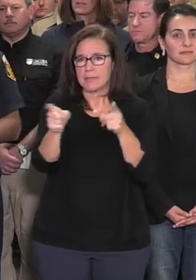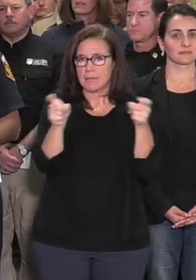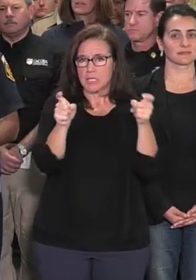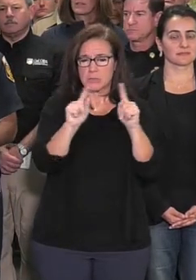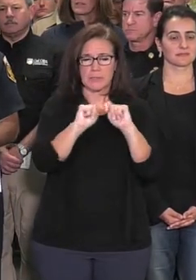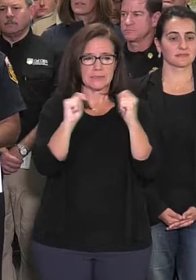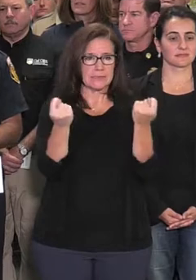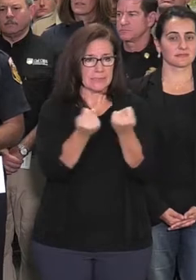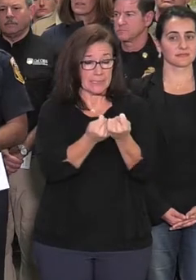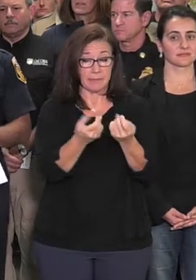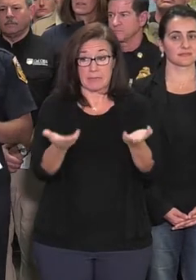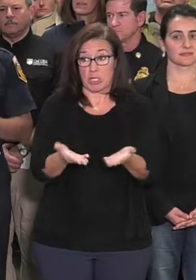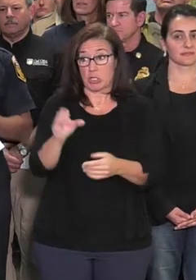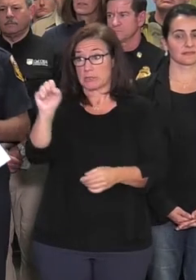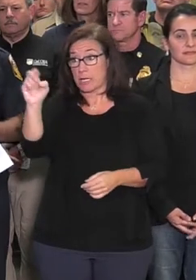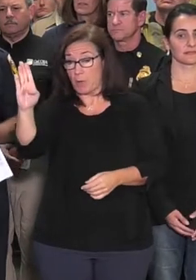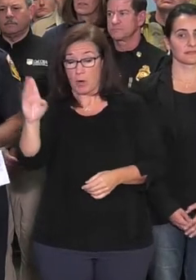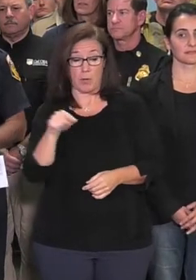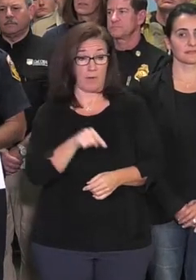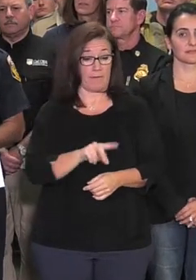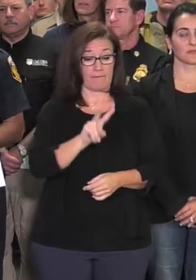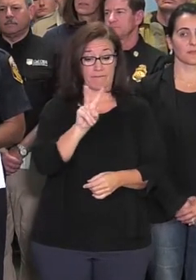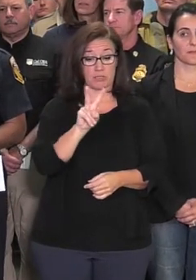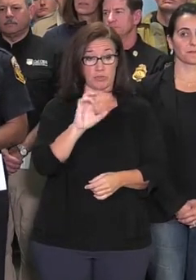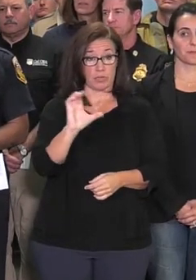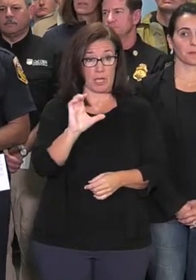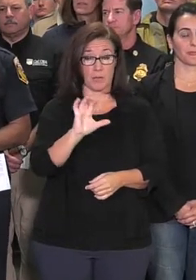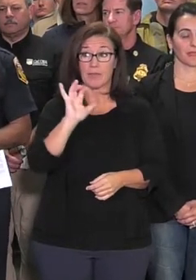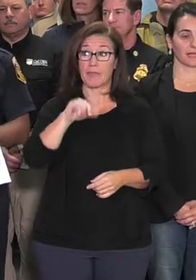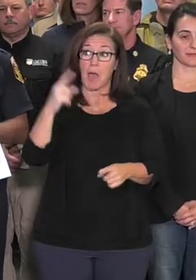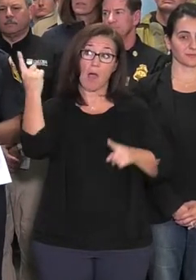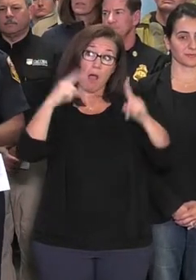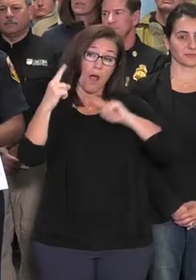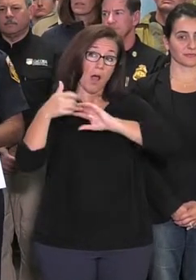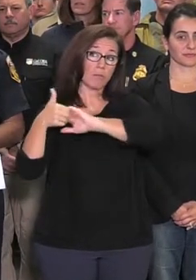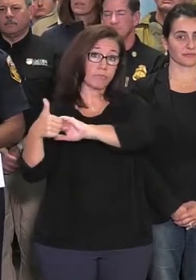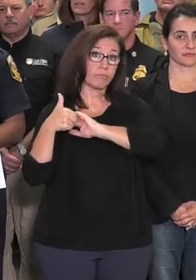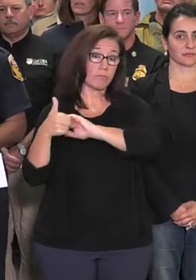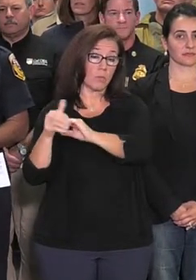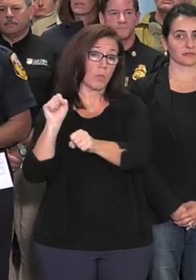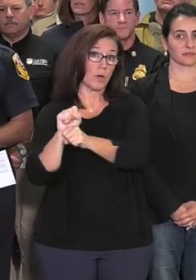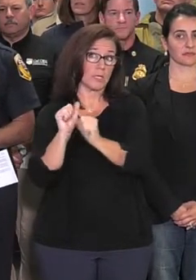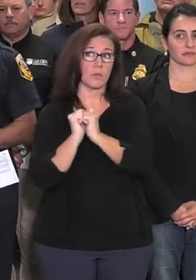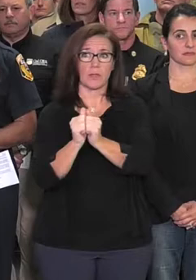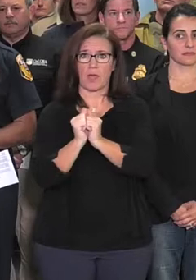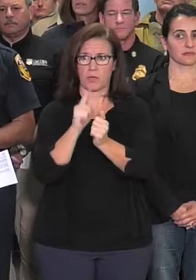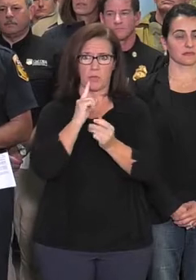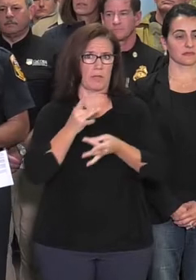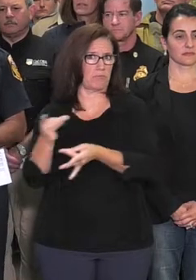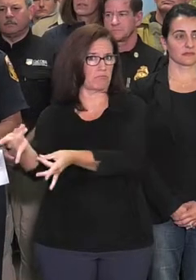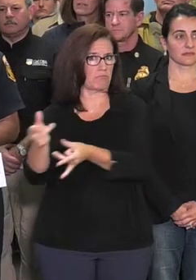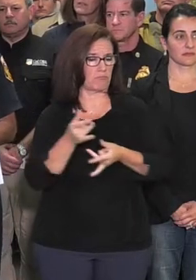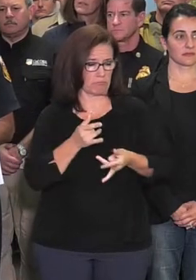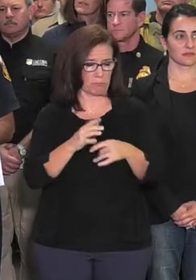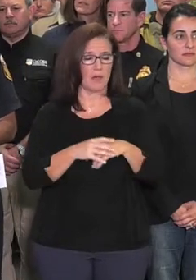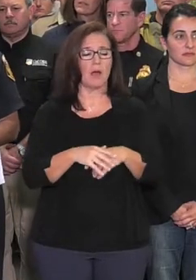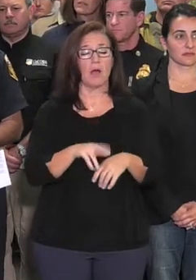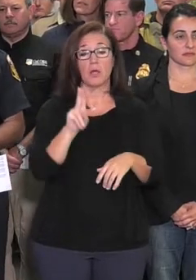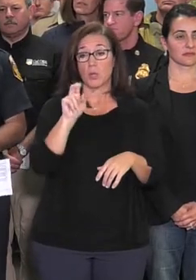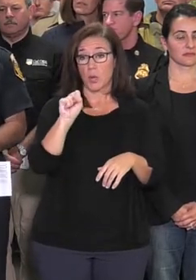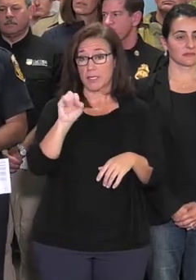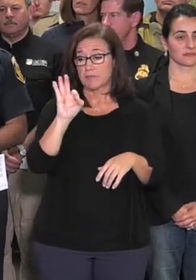both Santa Barbara and Ventura County. It's a very seamless, unified effort between both counties, the U.S. Forest Service, CAL